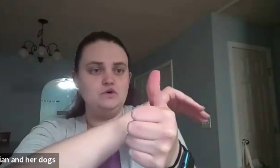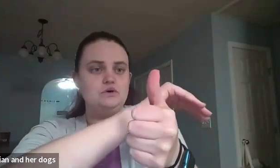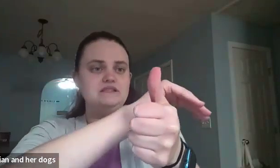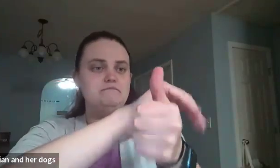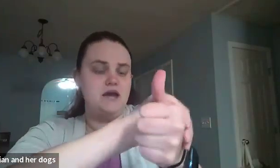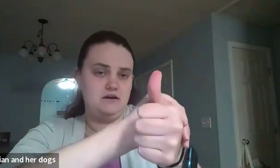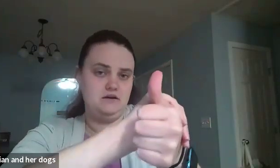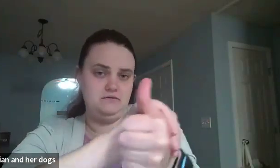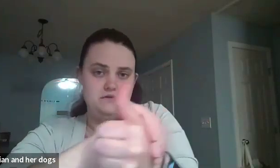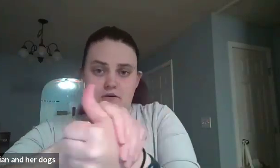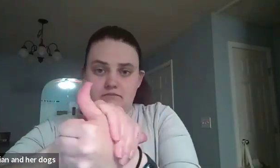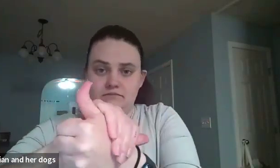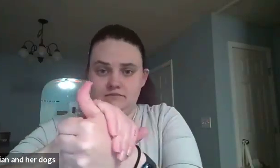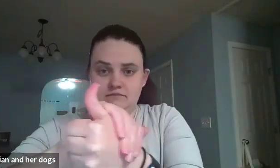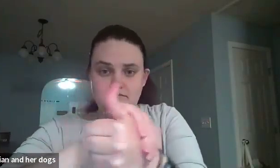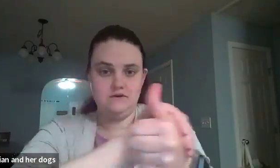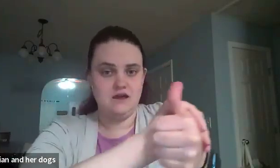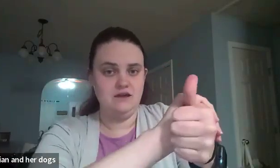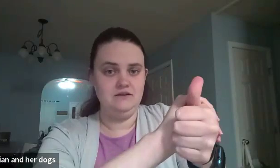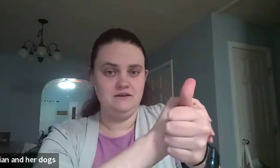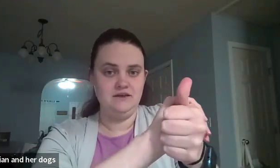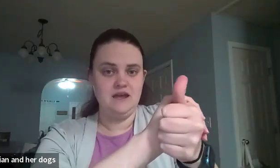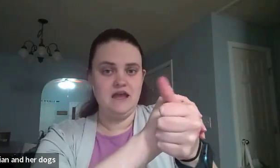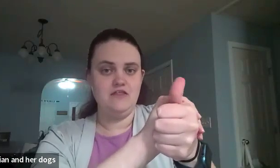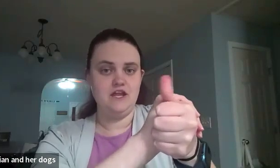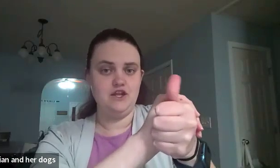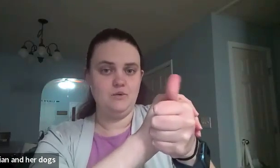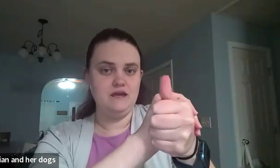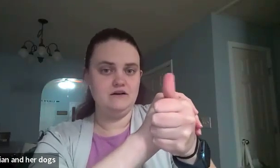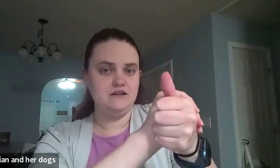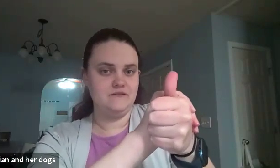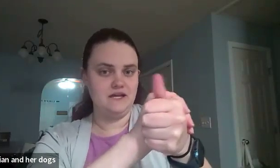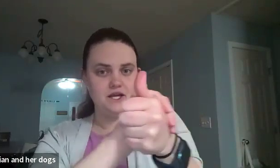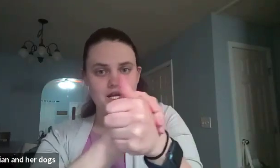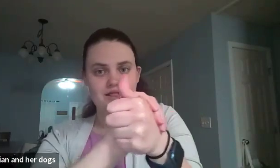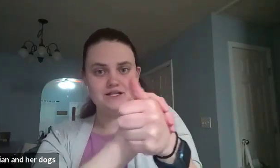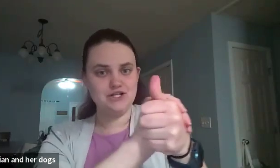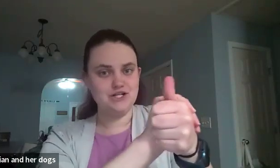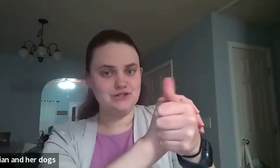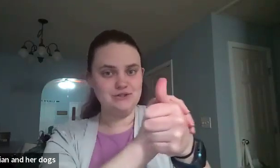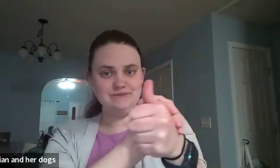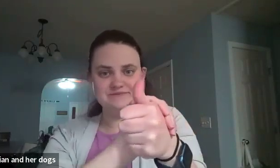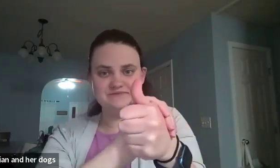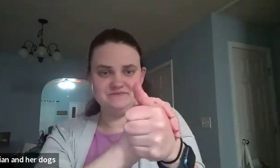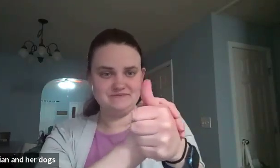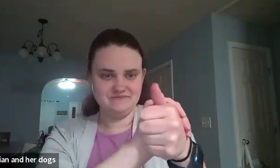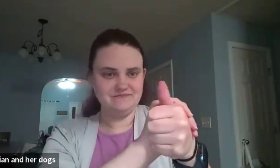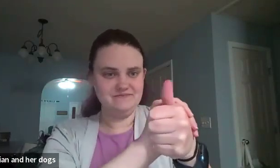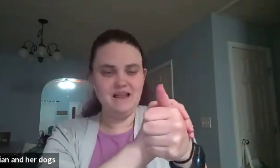come towards the back of the thumb. Okay. And then you wiggle your finger. Turtle.